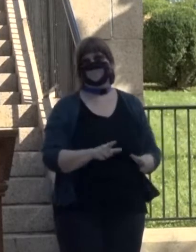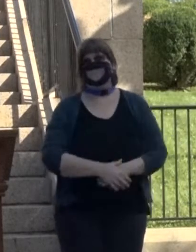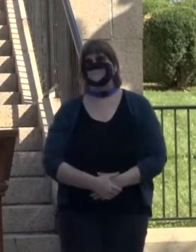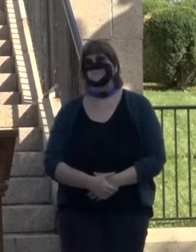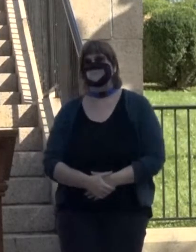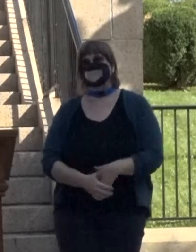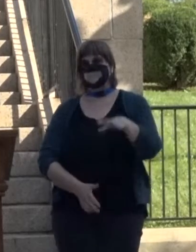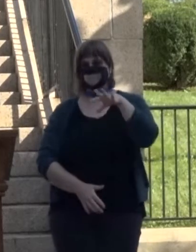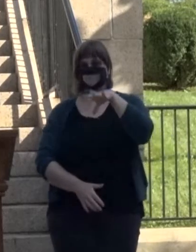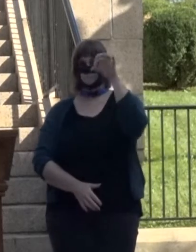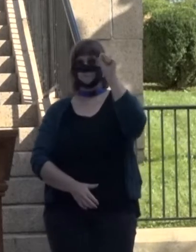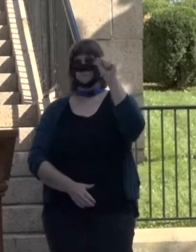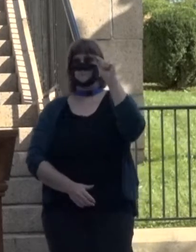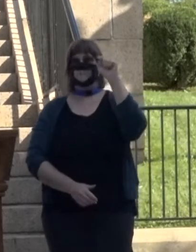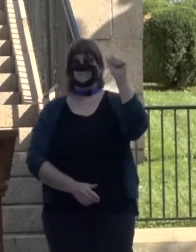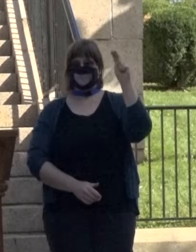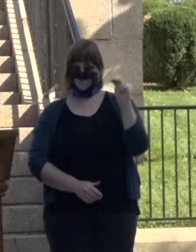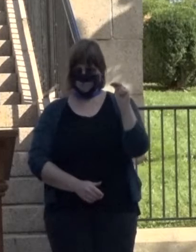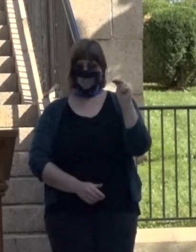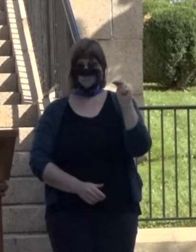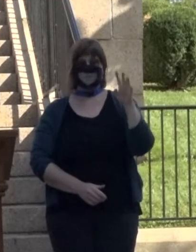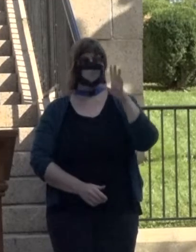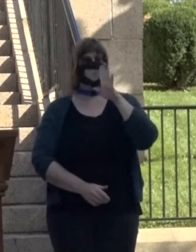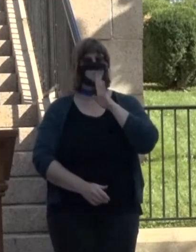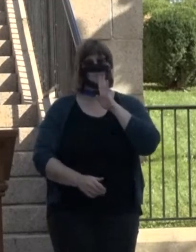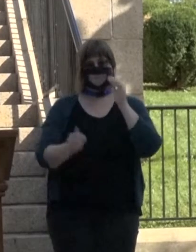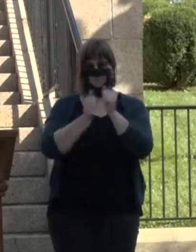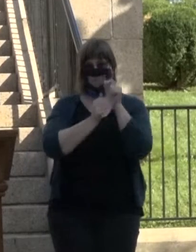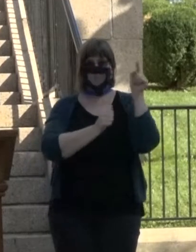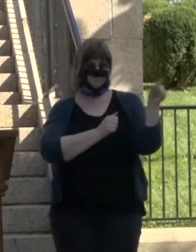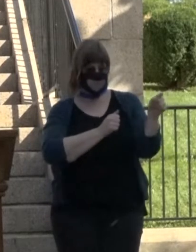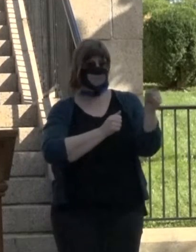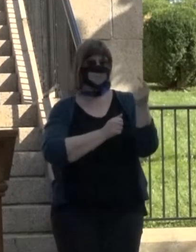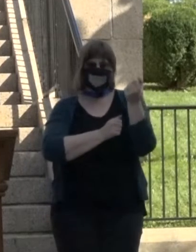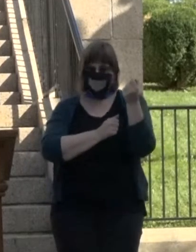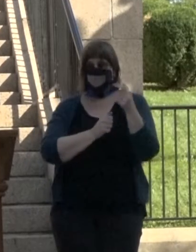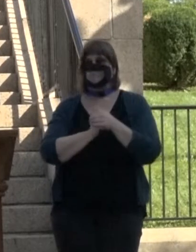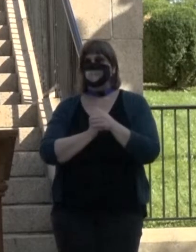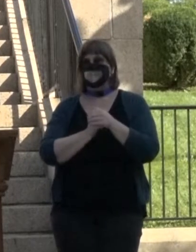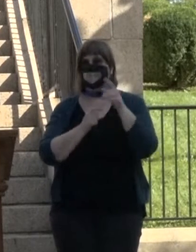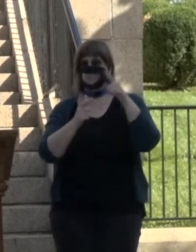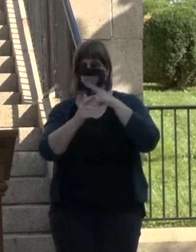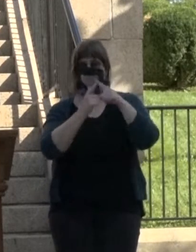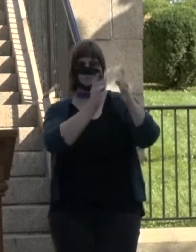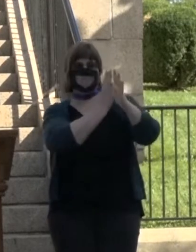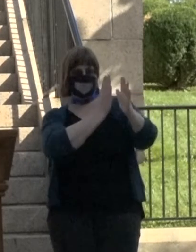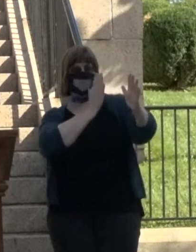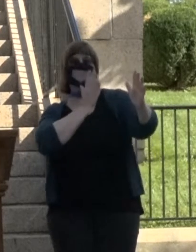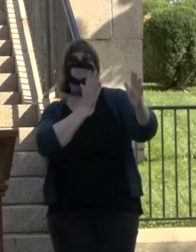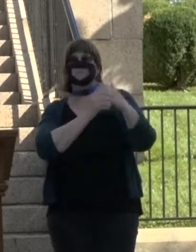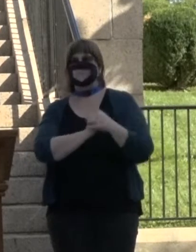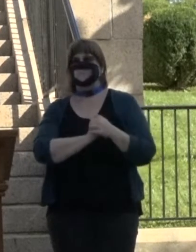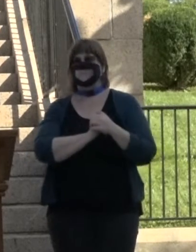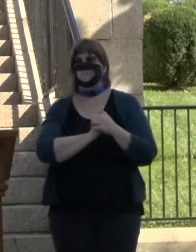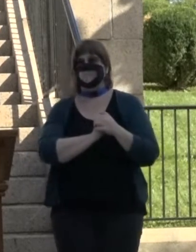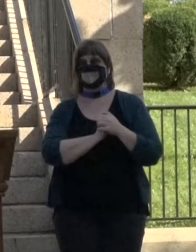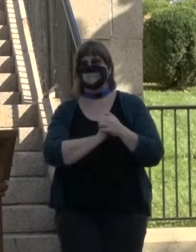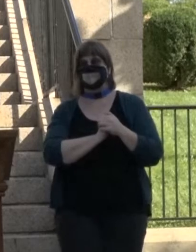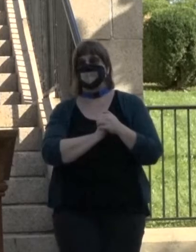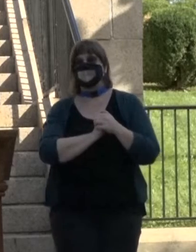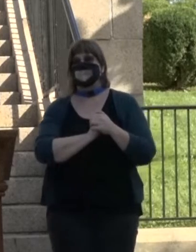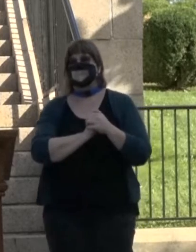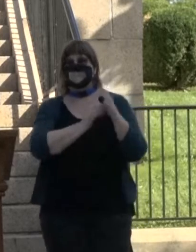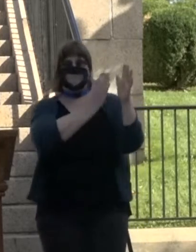We found Stan, and we talked to him for a little bit, and then we got in line. And what that means is there